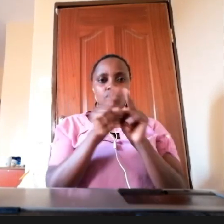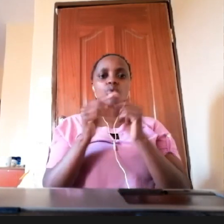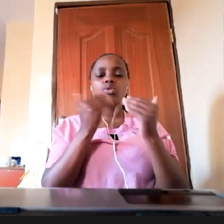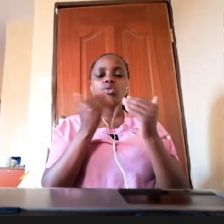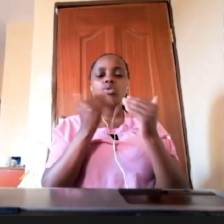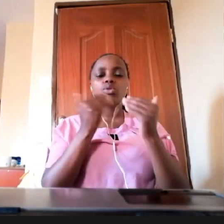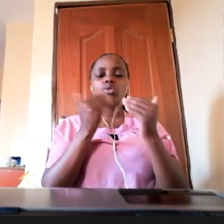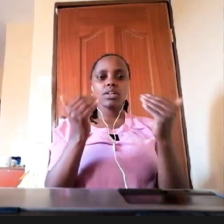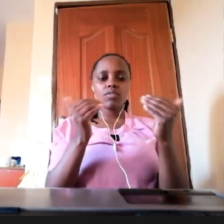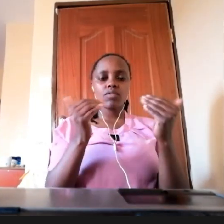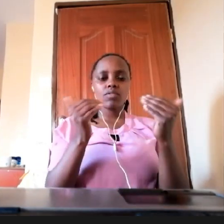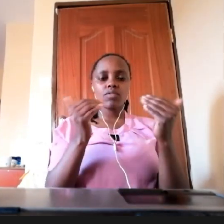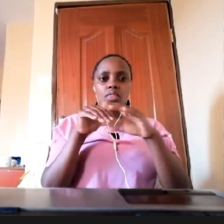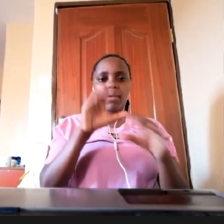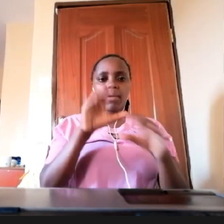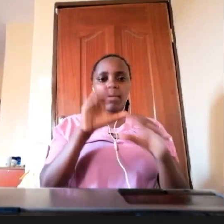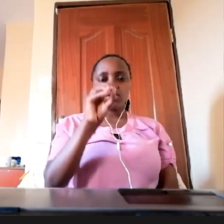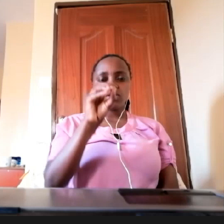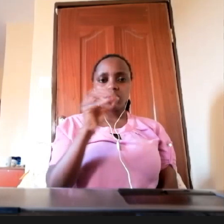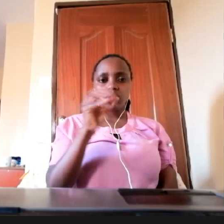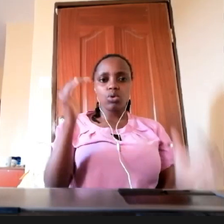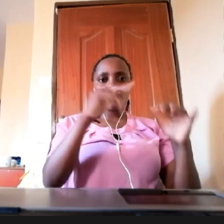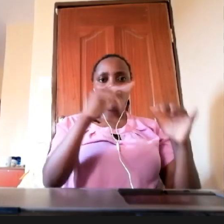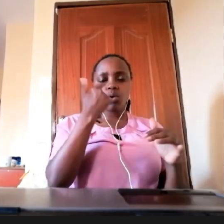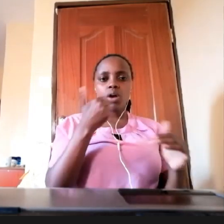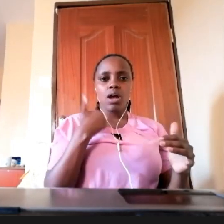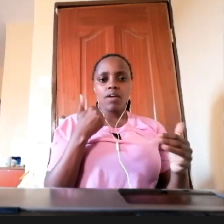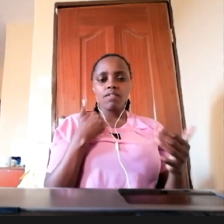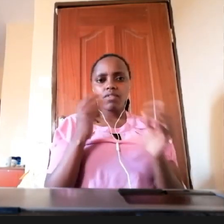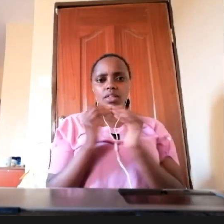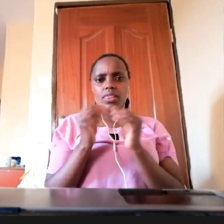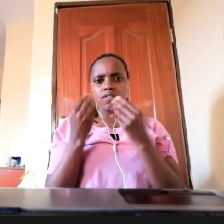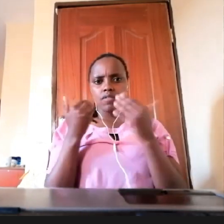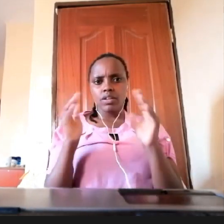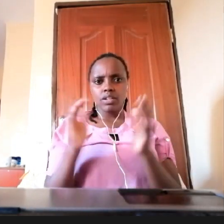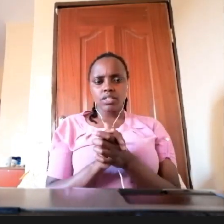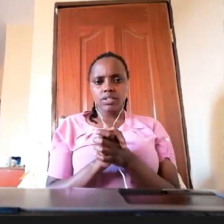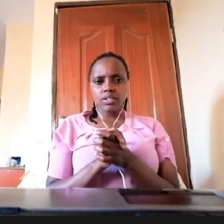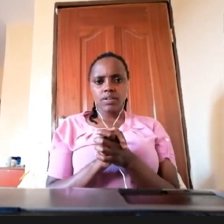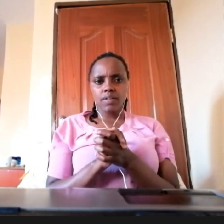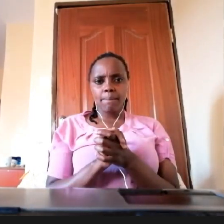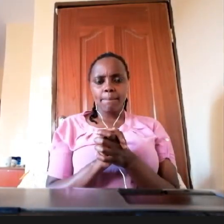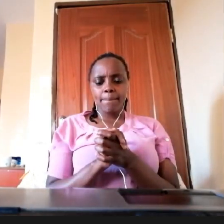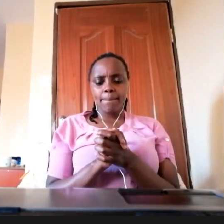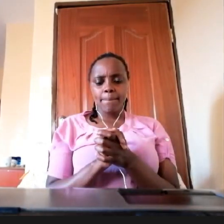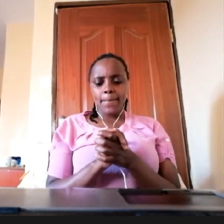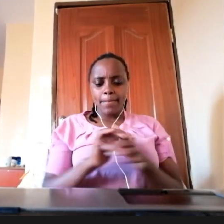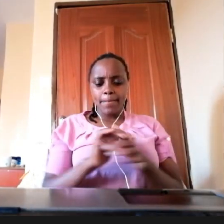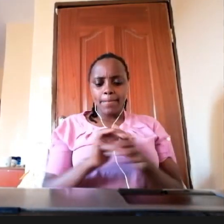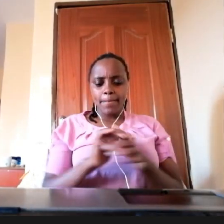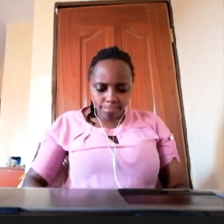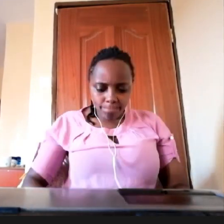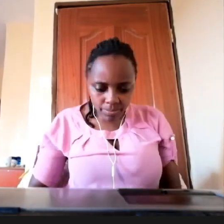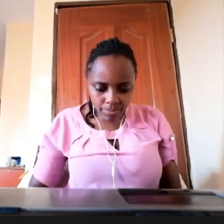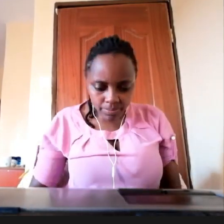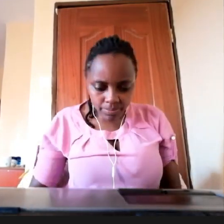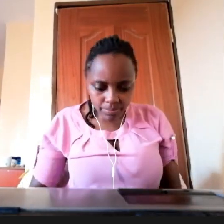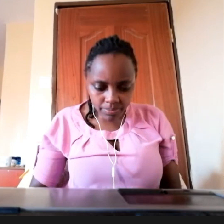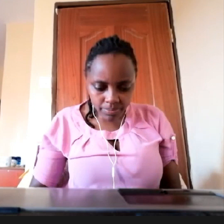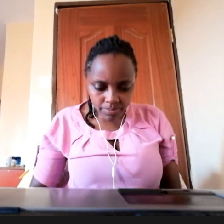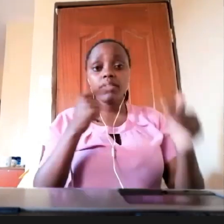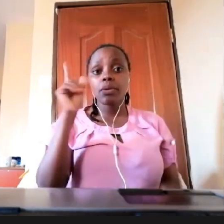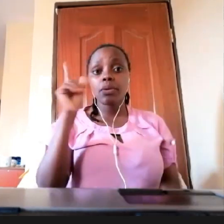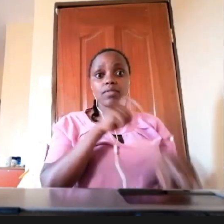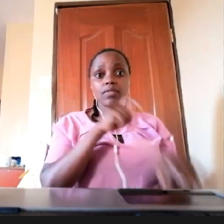of the CSO Forum who attended this session. And as we said at the beginning of